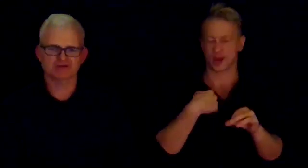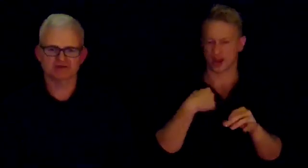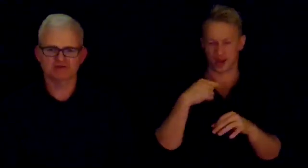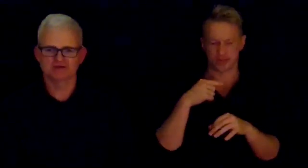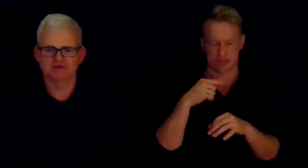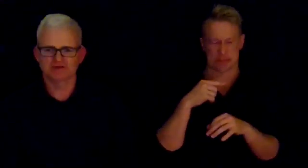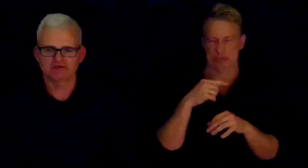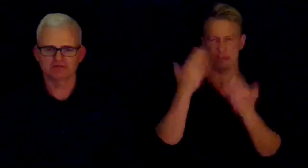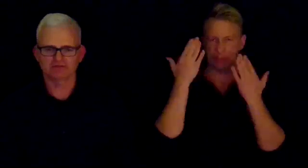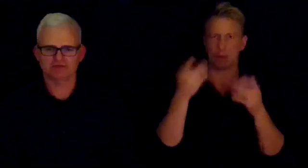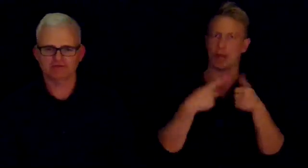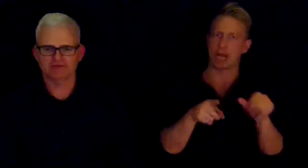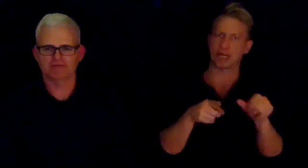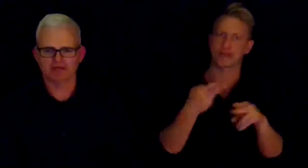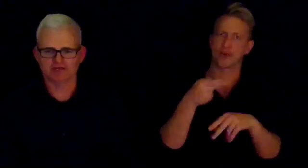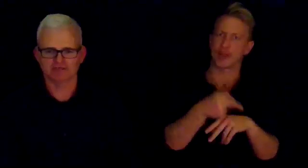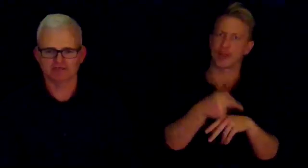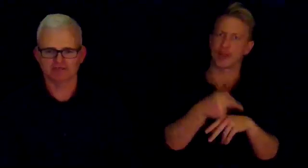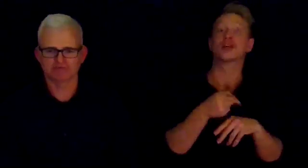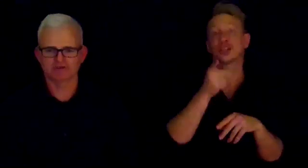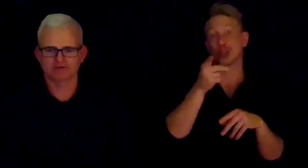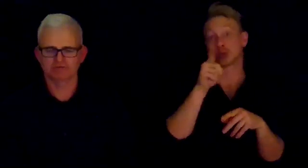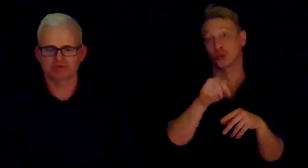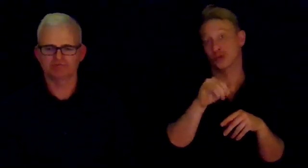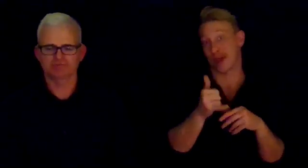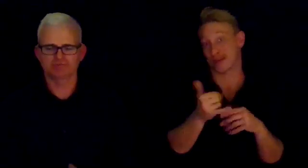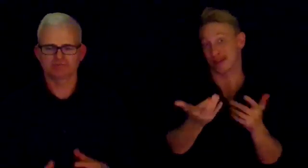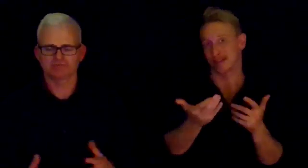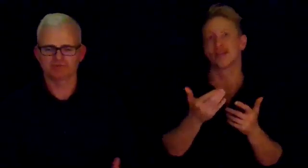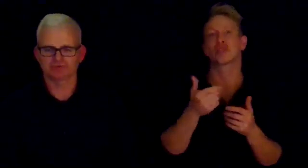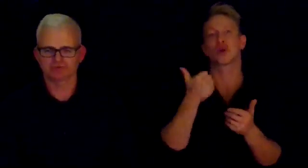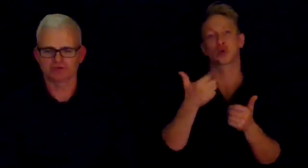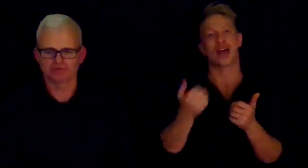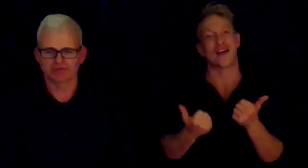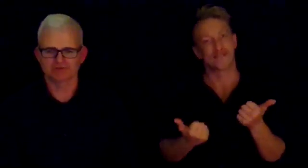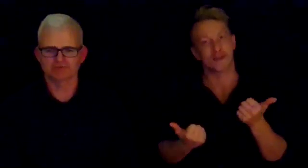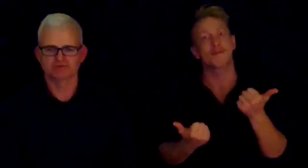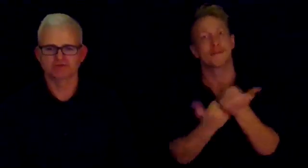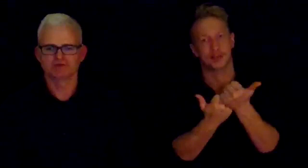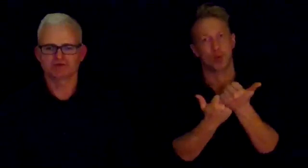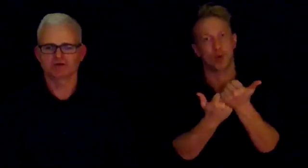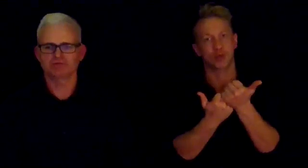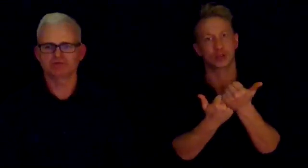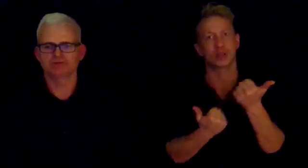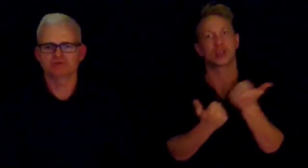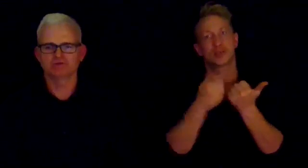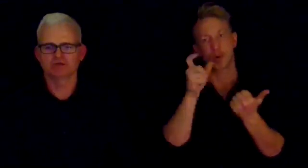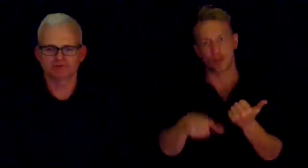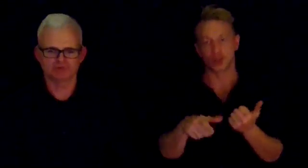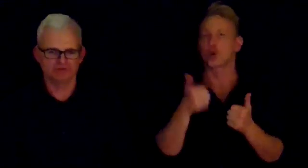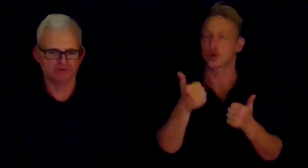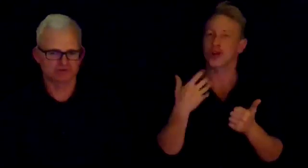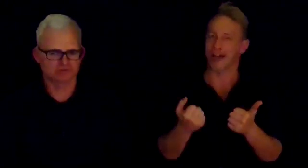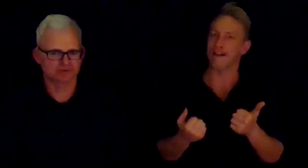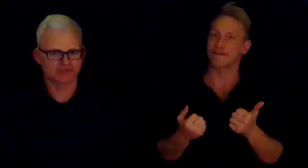able to answer. So it's good to have that backup, you know, from your support person to help you